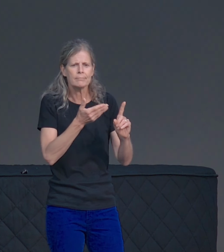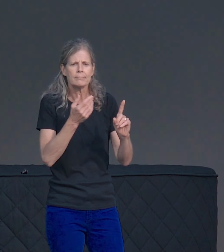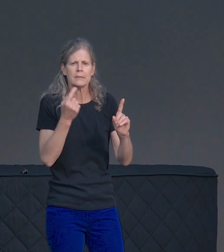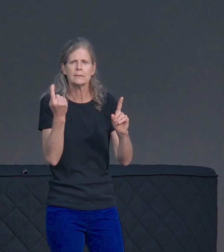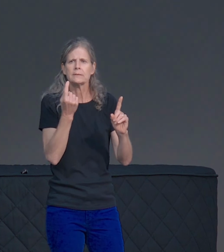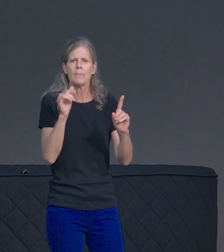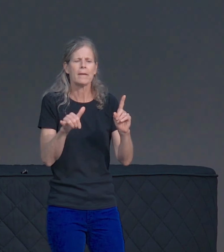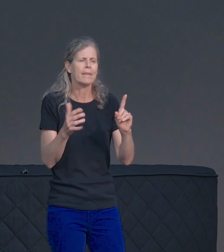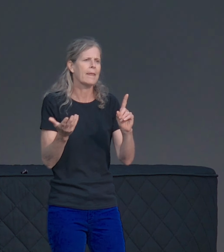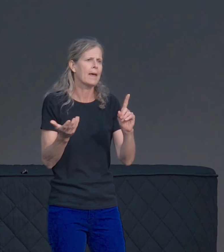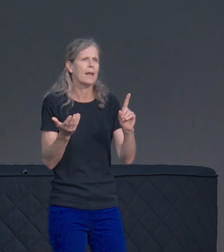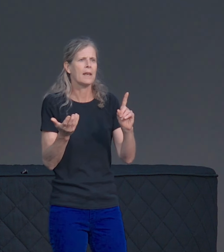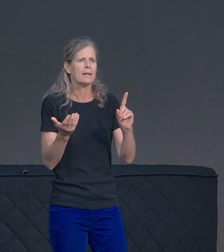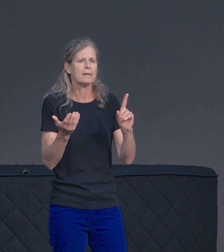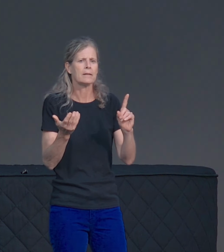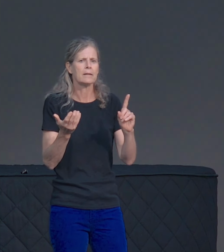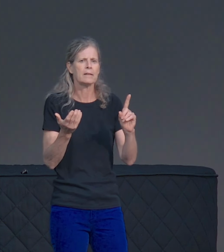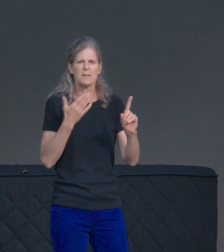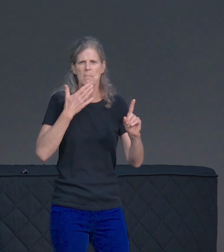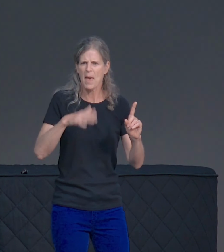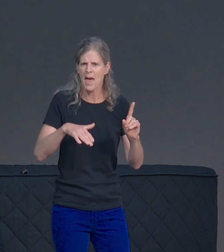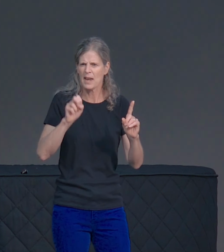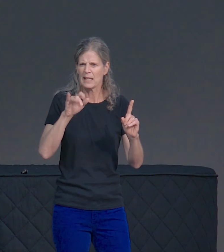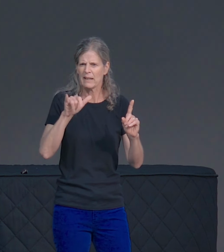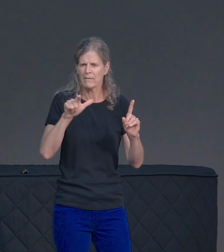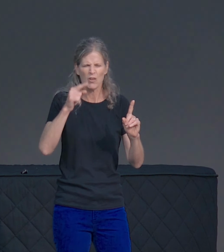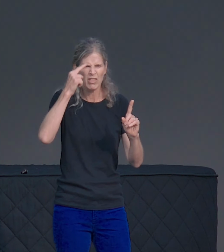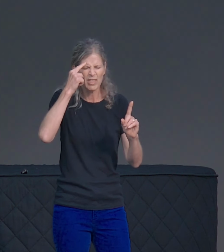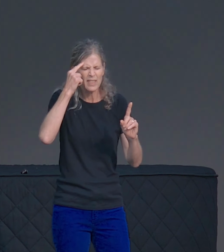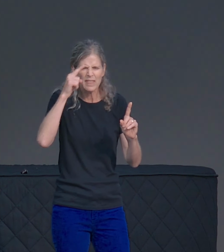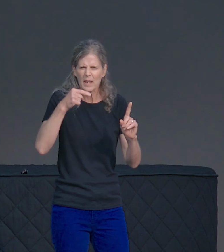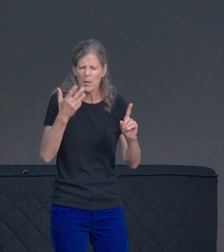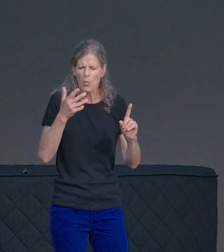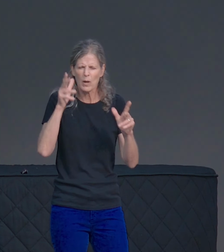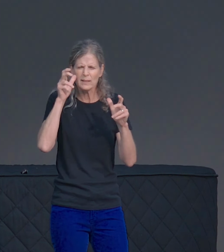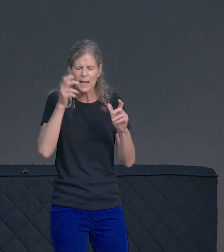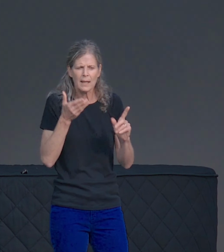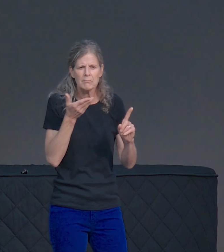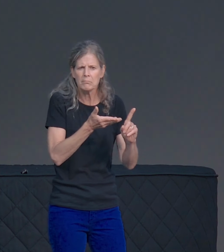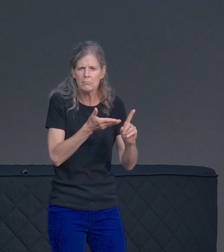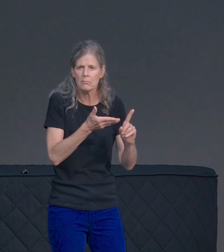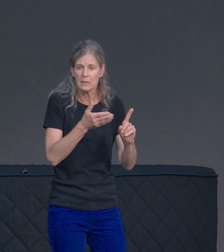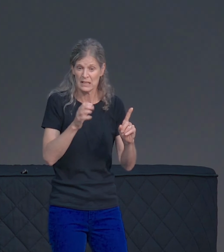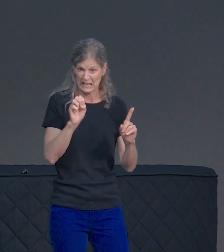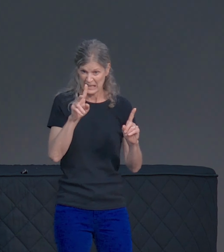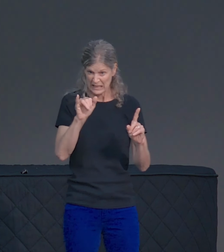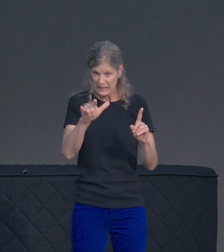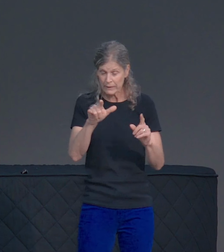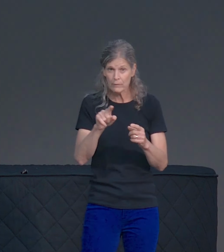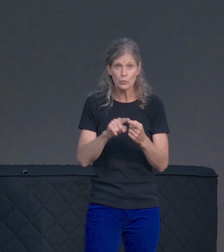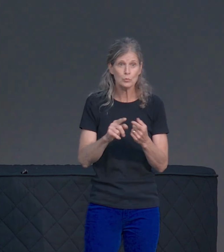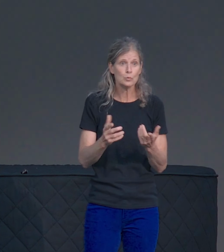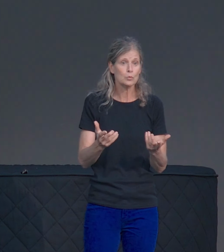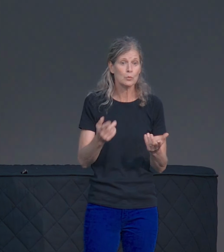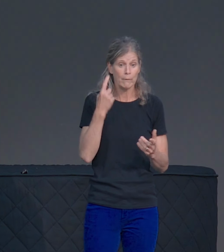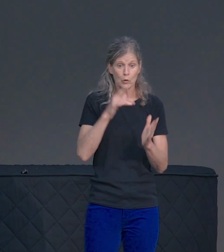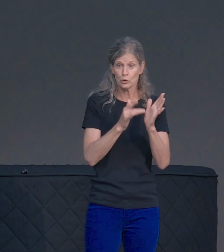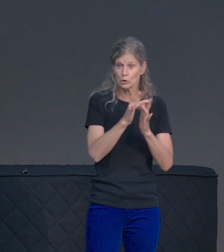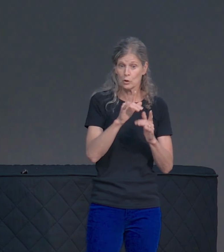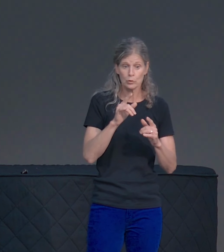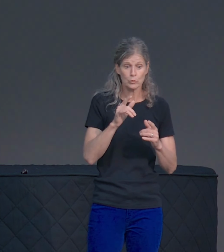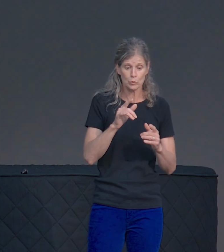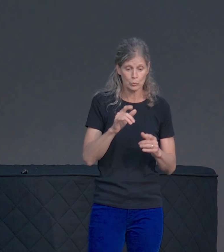inherently evil. Think about it. It's not evil for Jesus